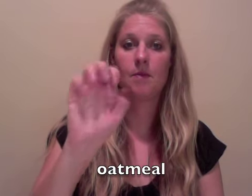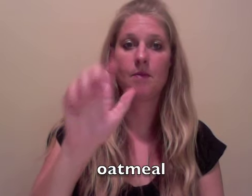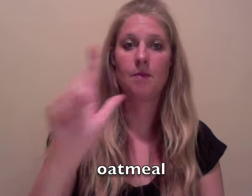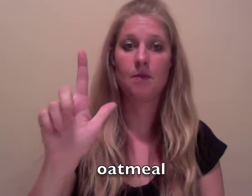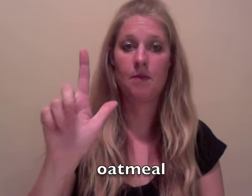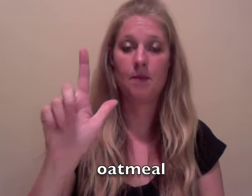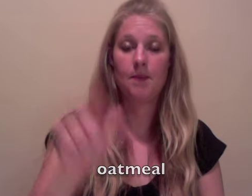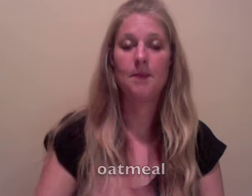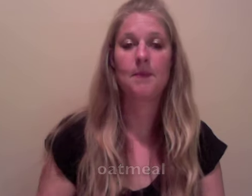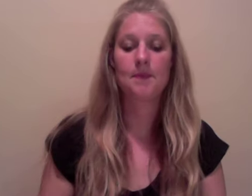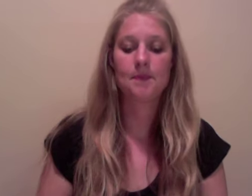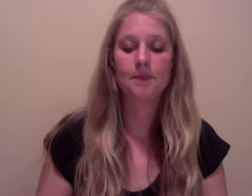oatmeal.